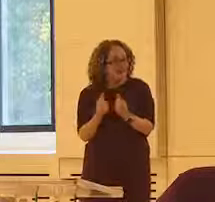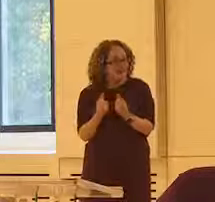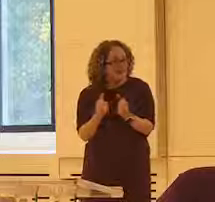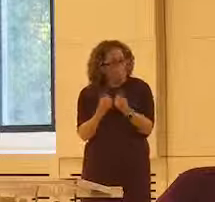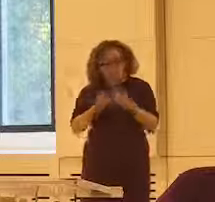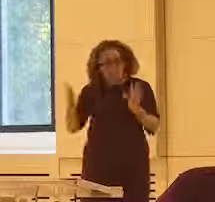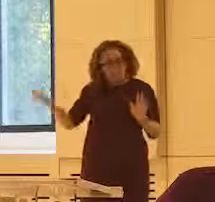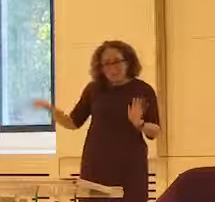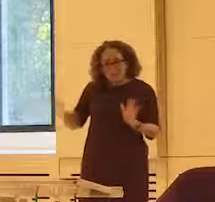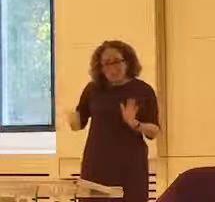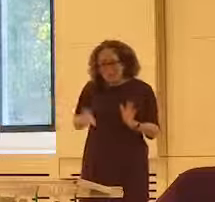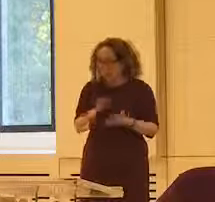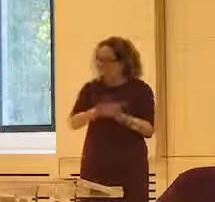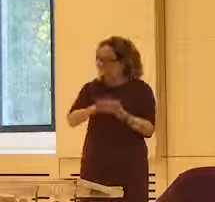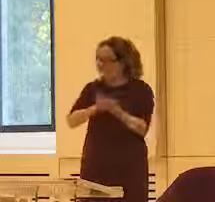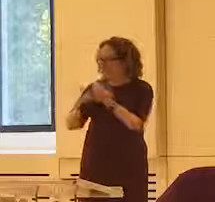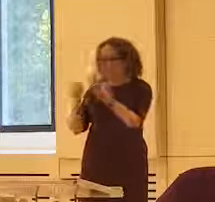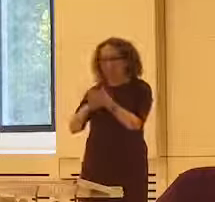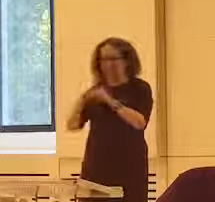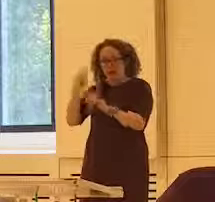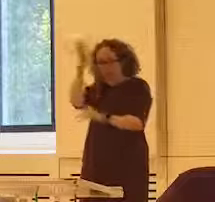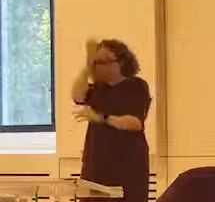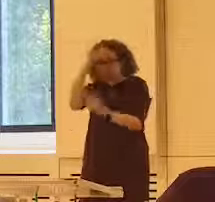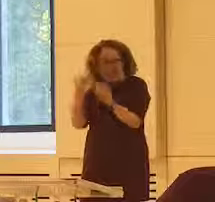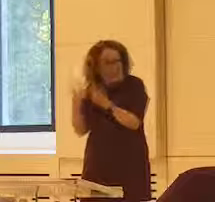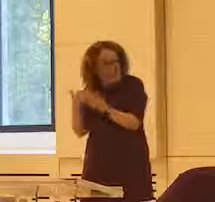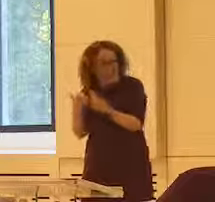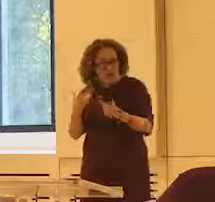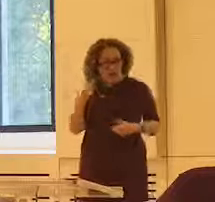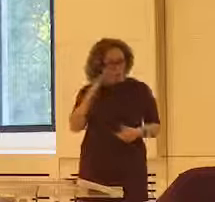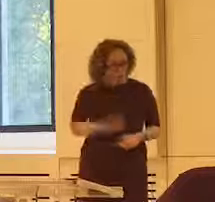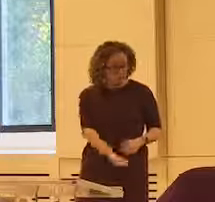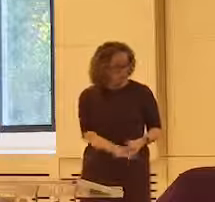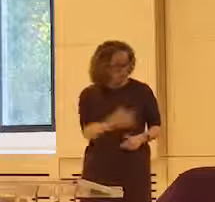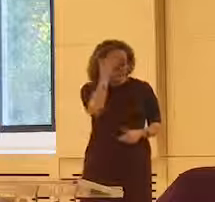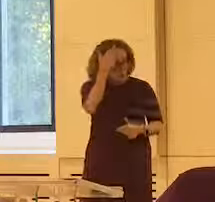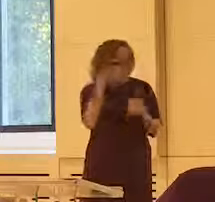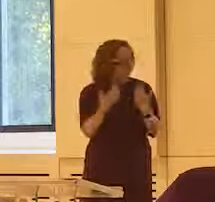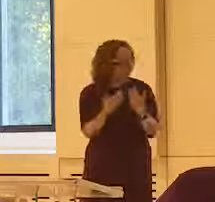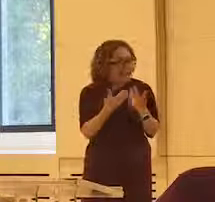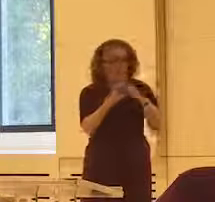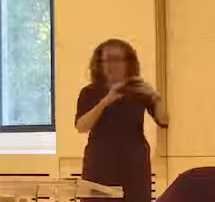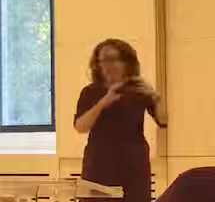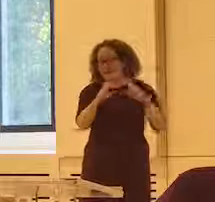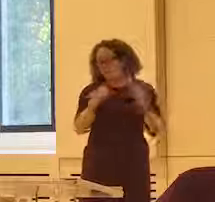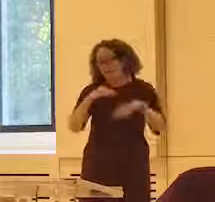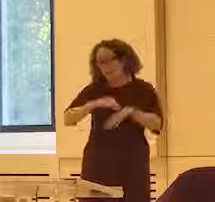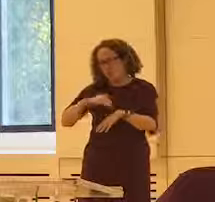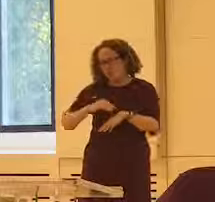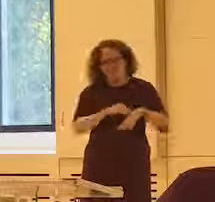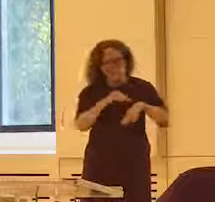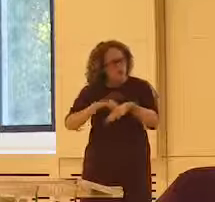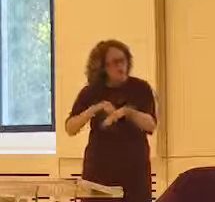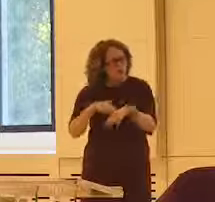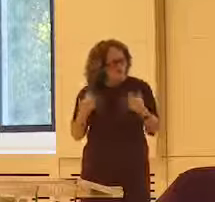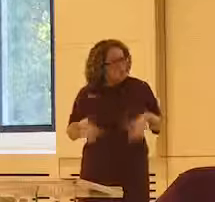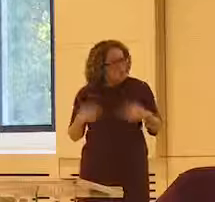is within that as well. So that's not passed on necessarily very well to deaf children born to hearing families. So communication has a